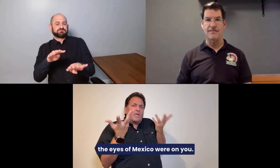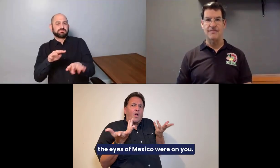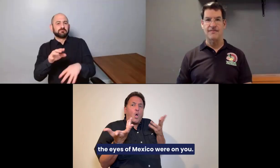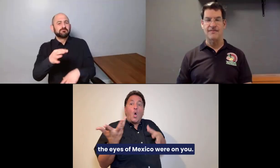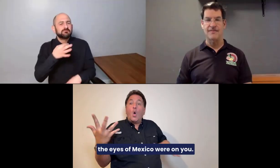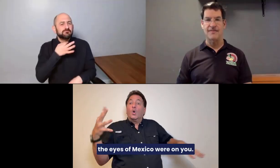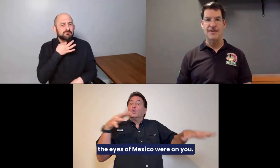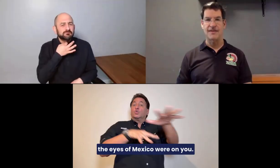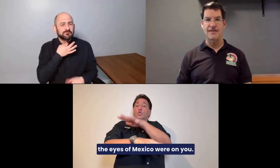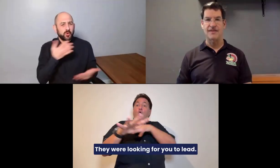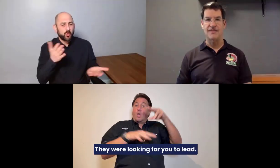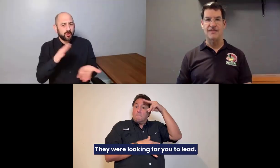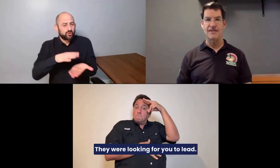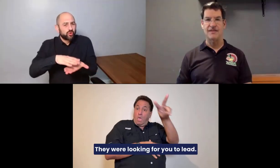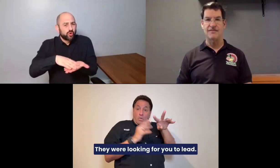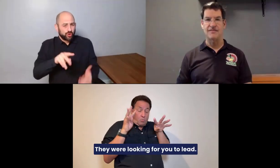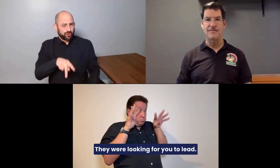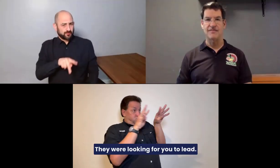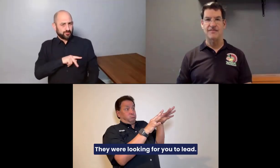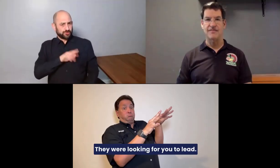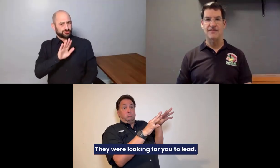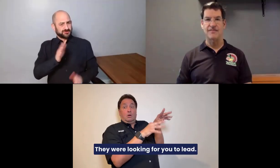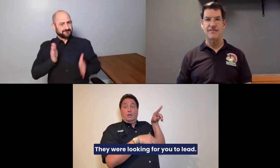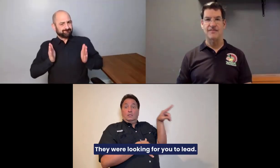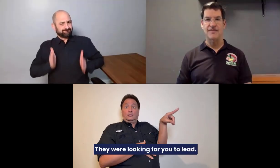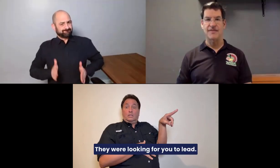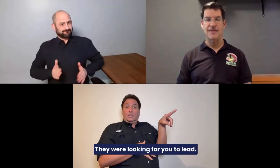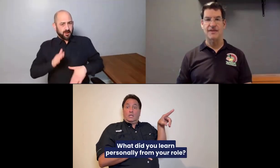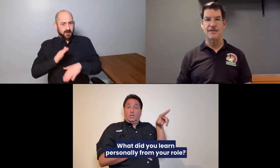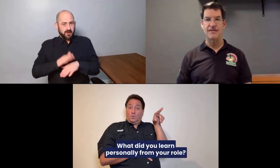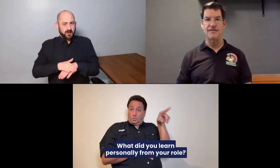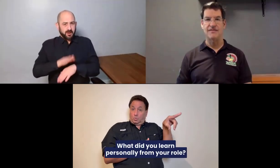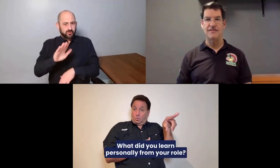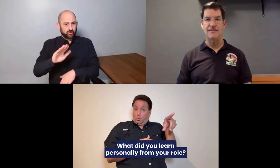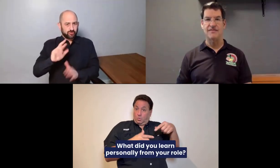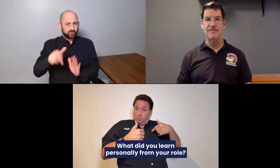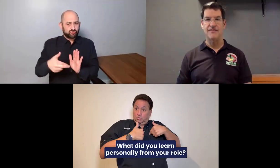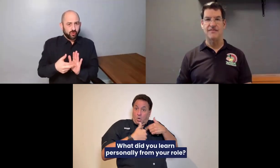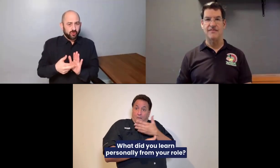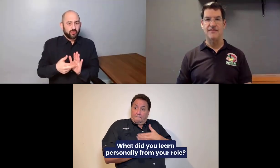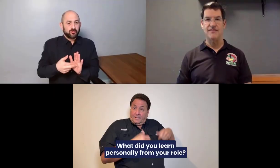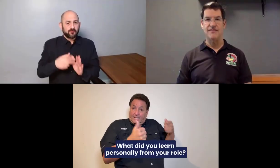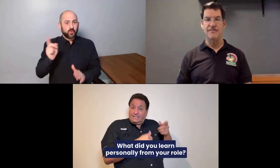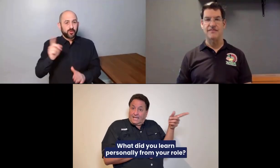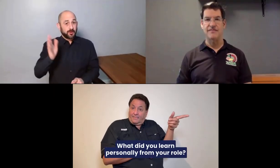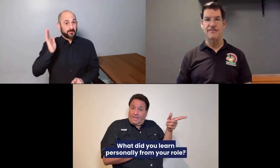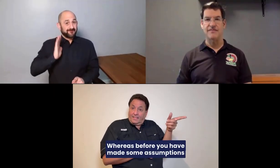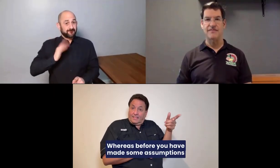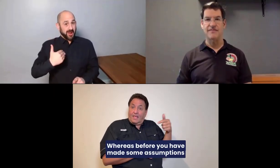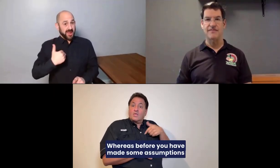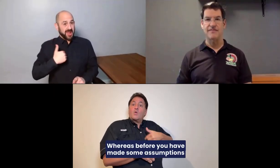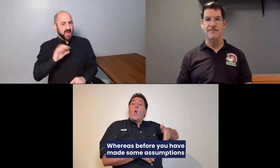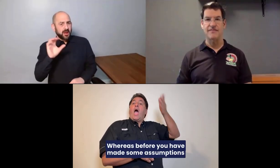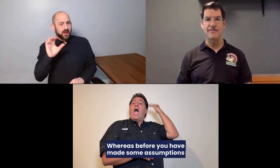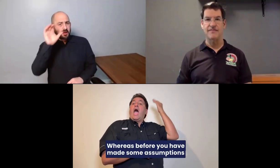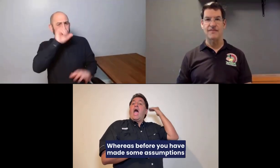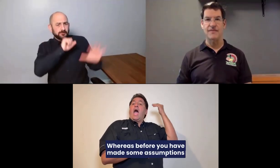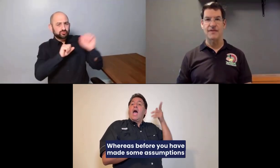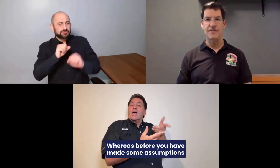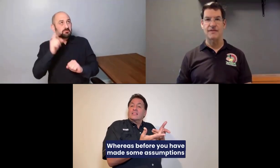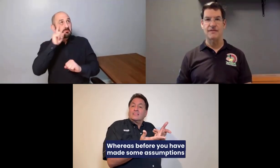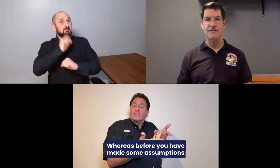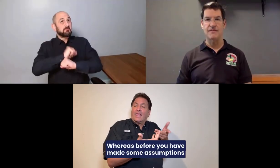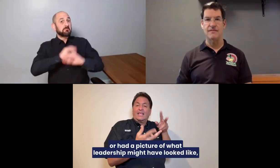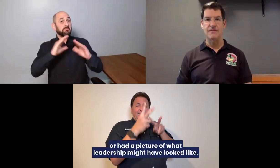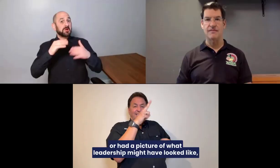eyes of Mexico were on you. They were looking for you to lead. What did you learn personally from your role? Whereas before you have made